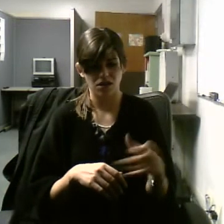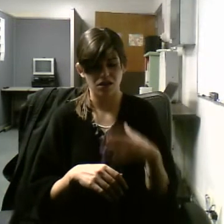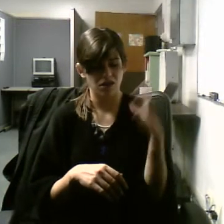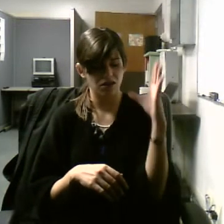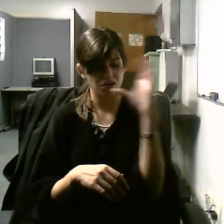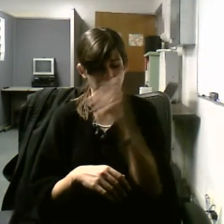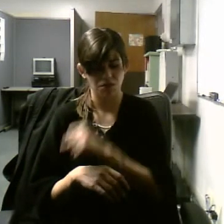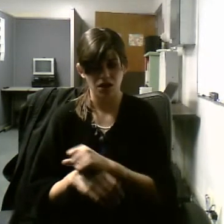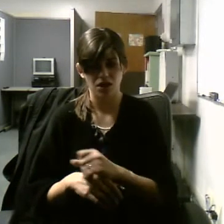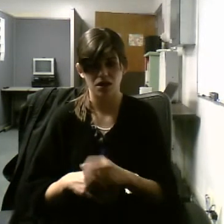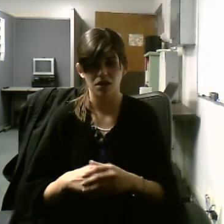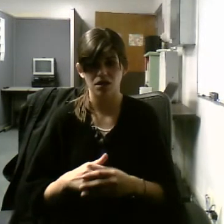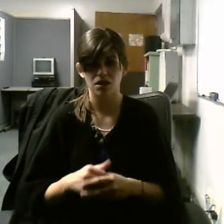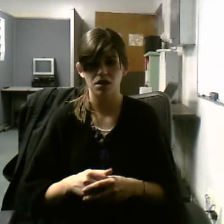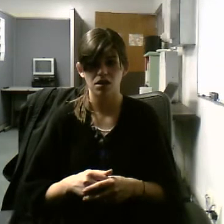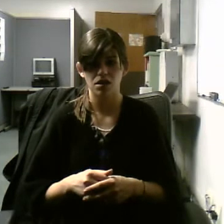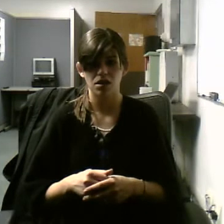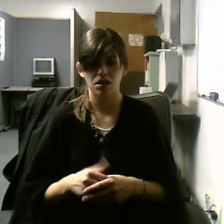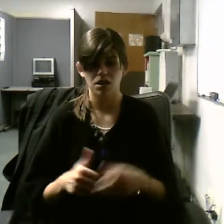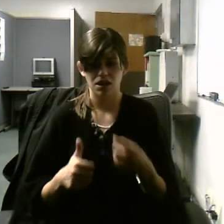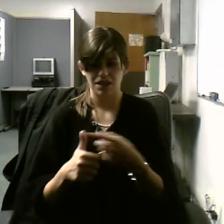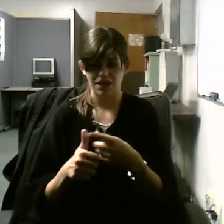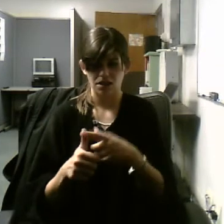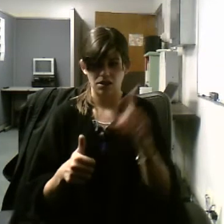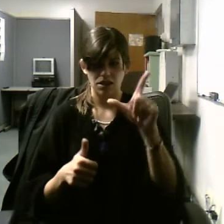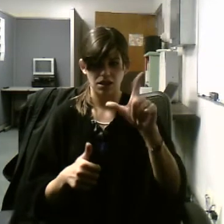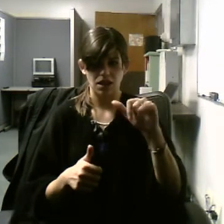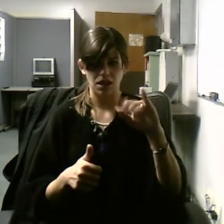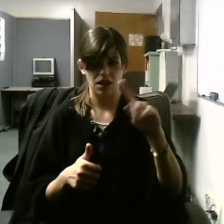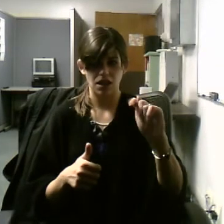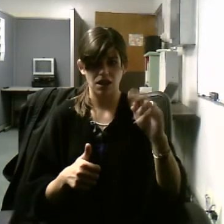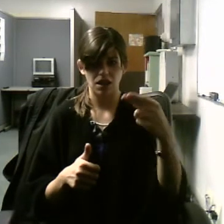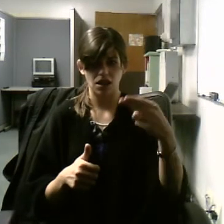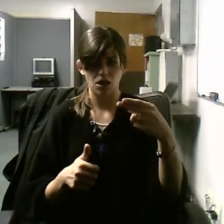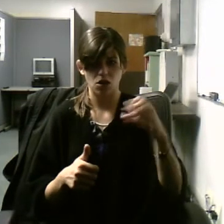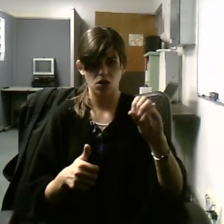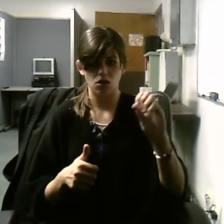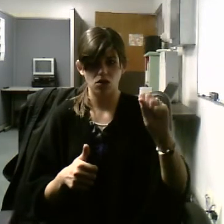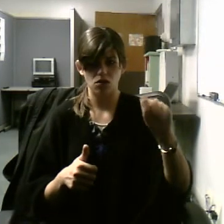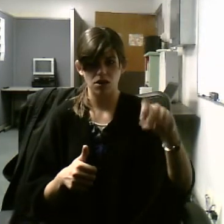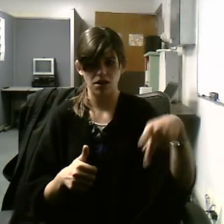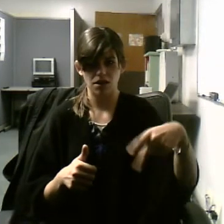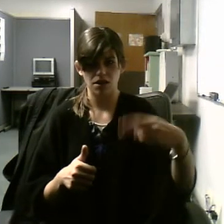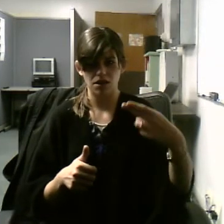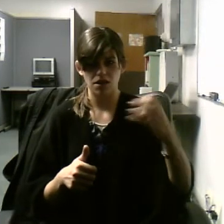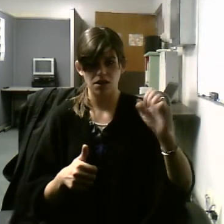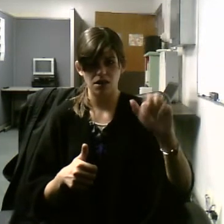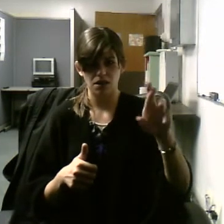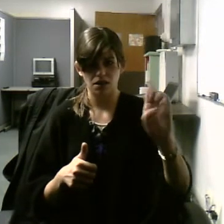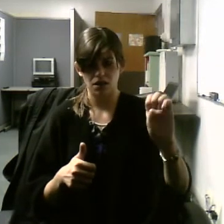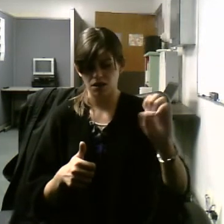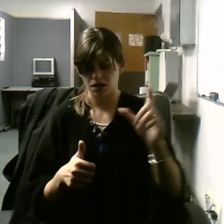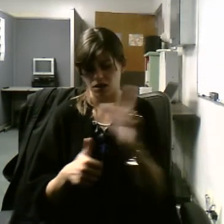Okay, let's look now at the lithosphere. This is the outermost layer, and it's rigid and